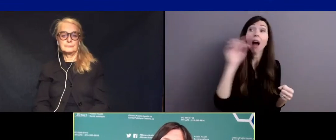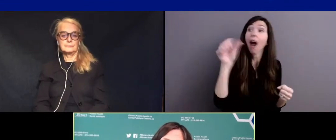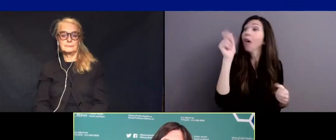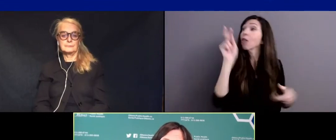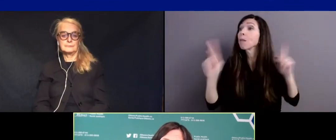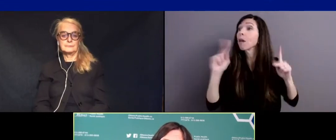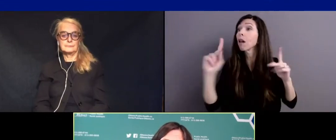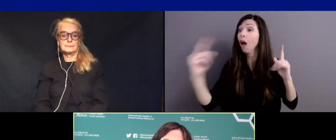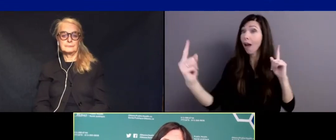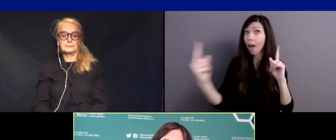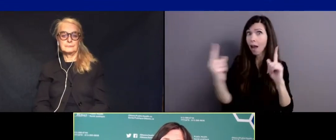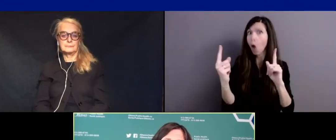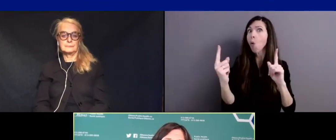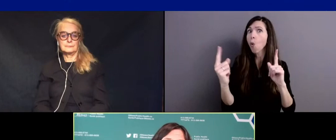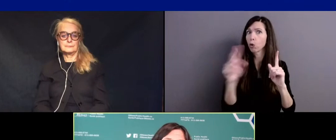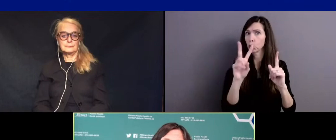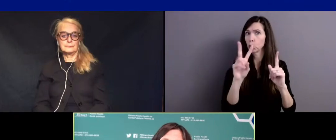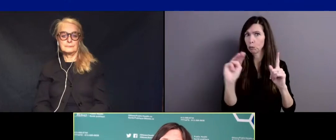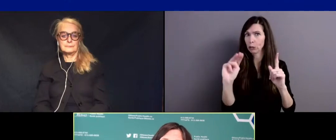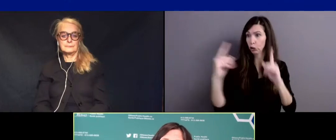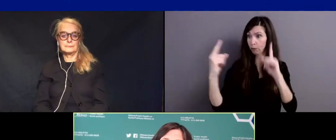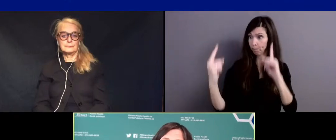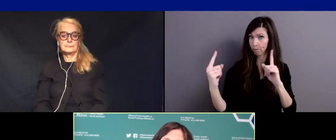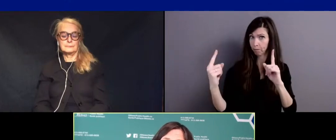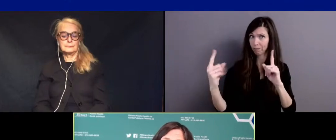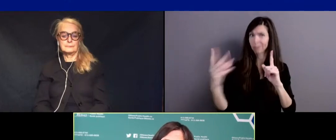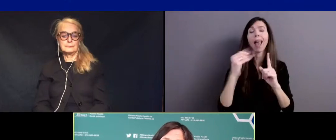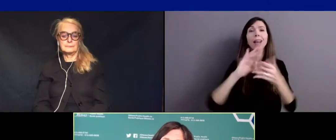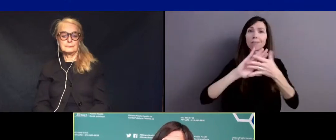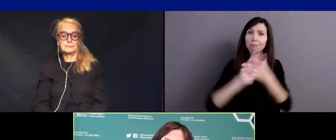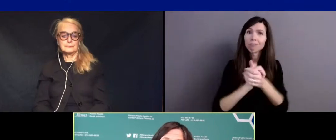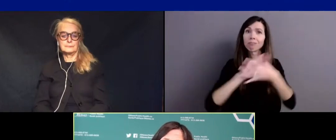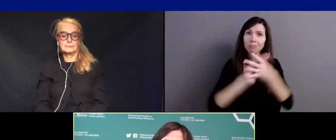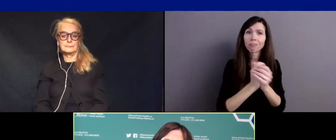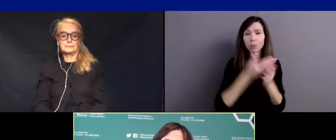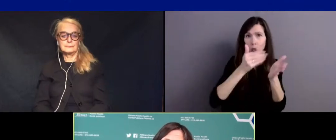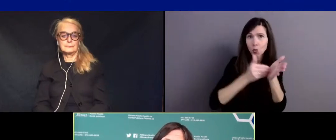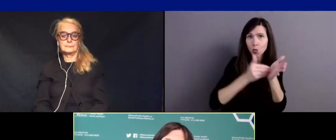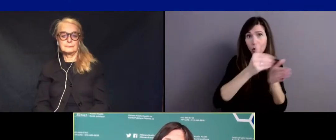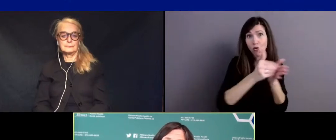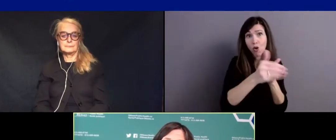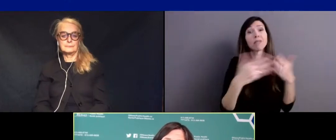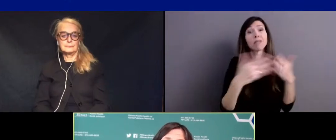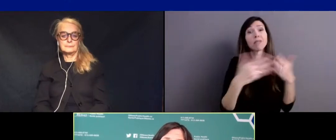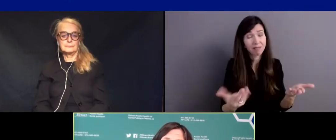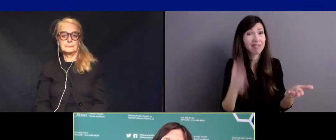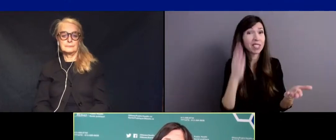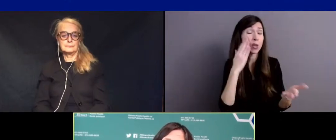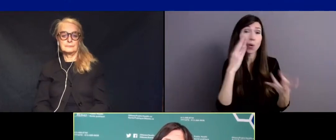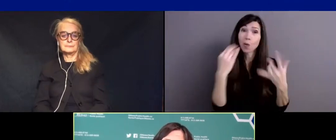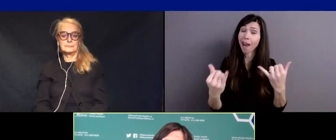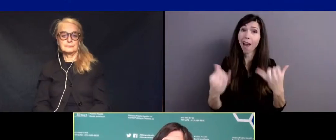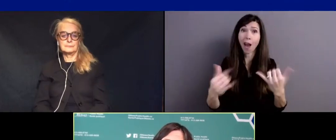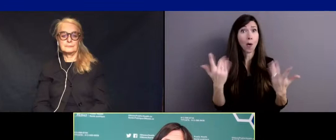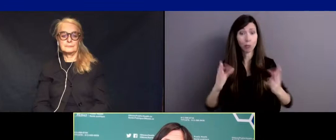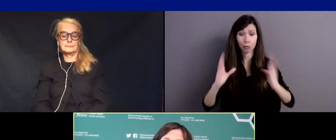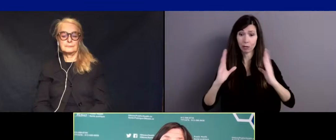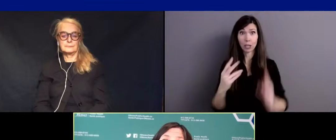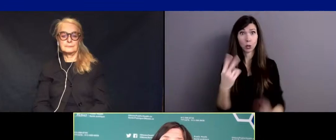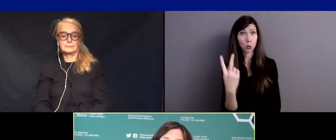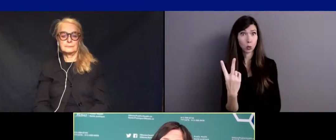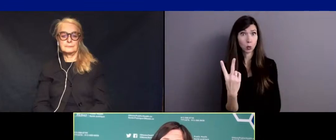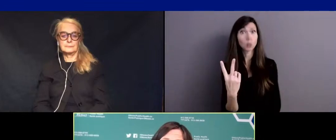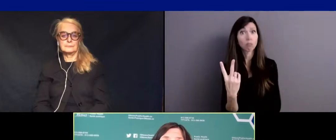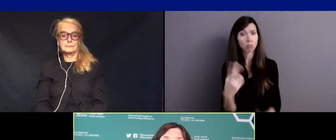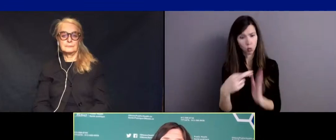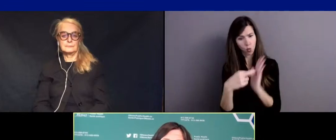proper hand hygiene. The modified stage 2 provincial regulations allow organized sports teams to continue